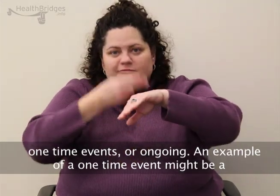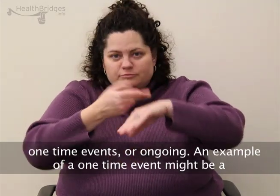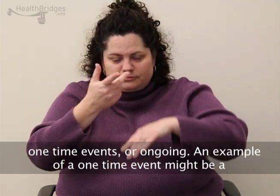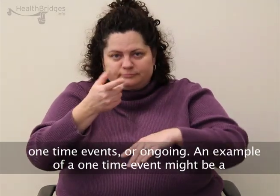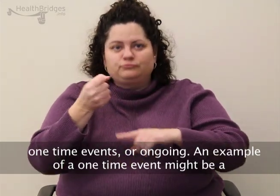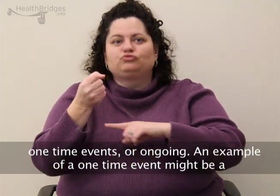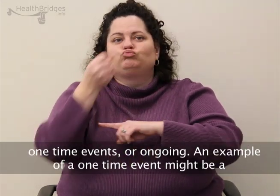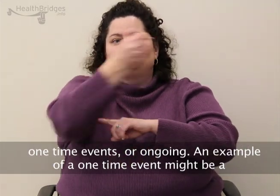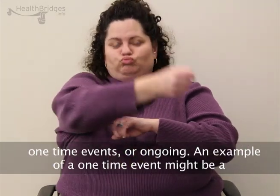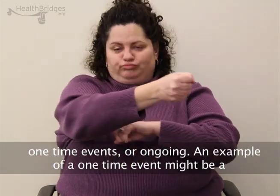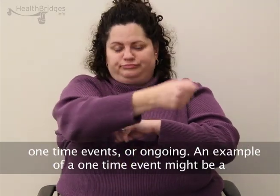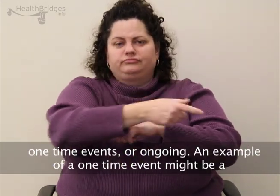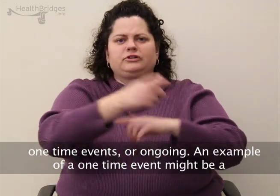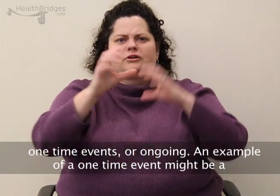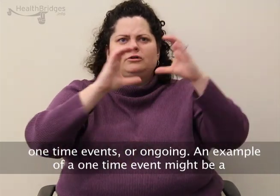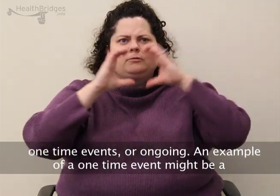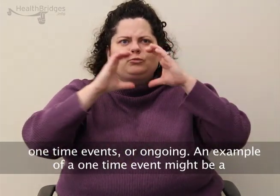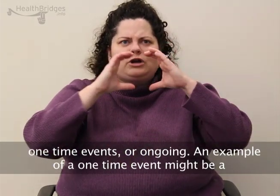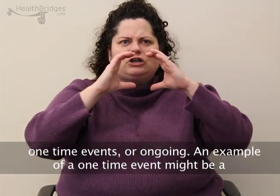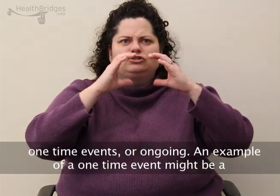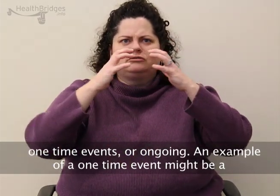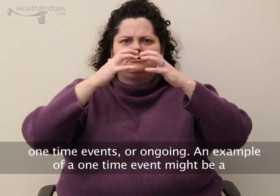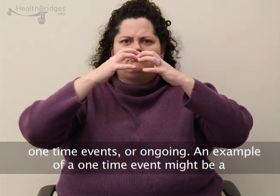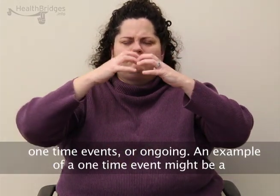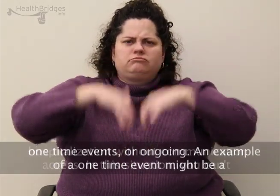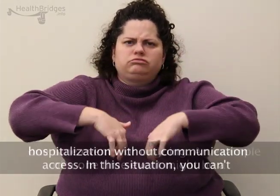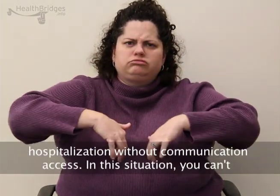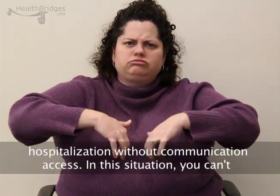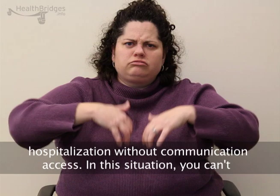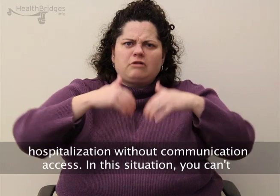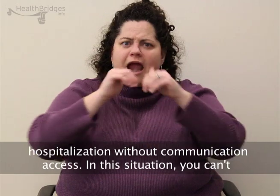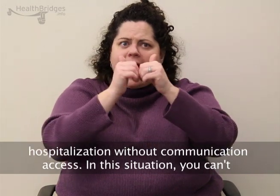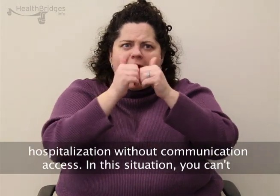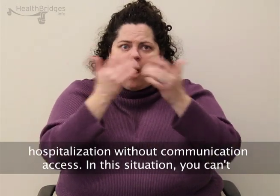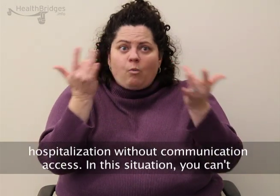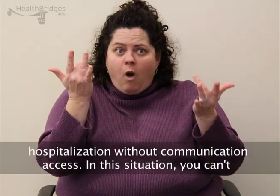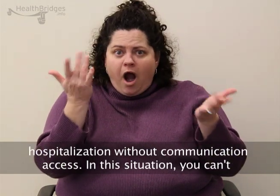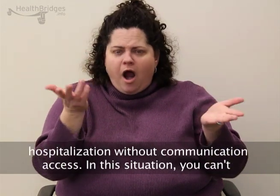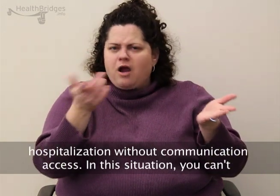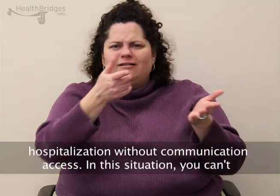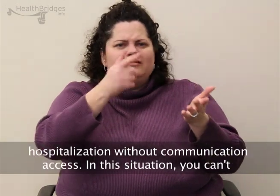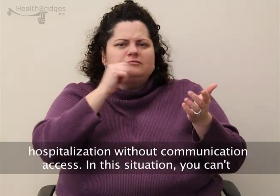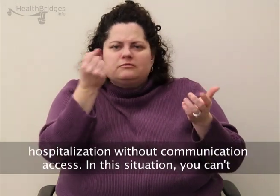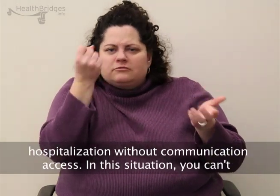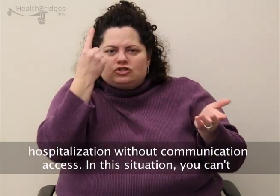one-time event might be a hospitalization without communication access.